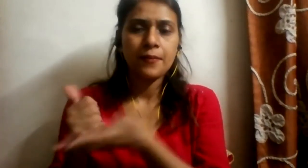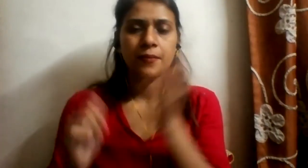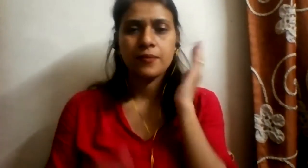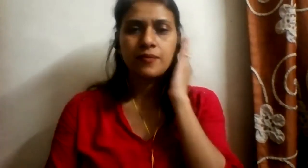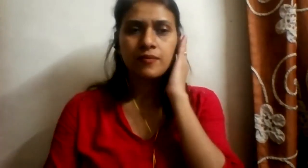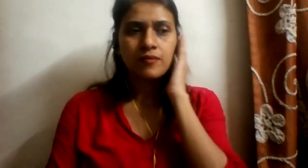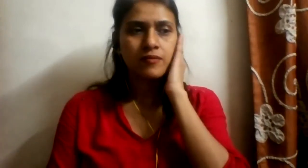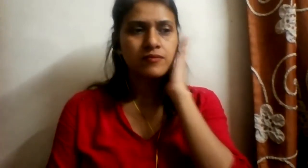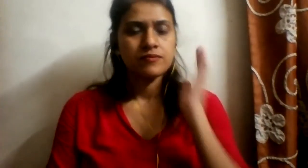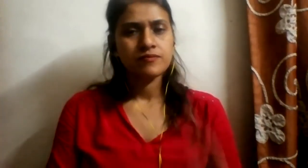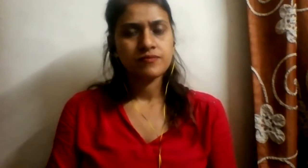So we will ensure that